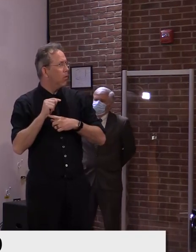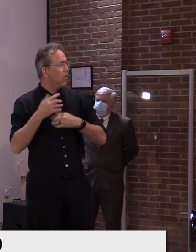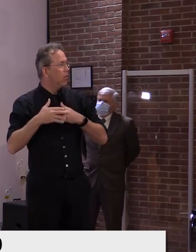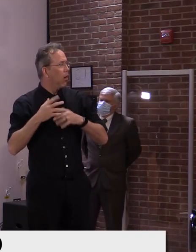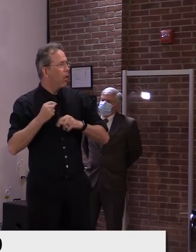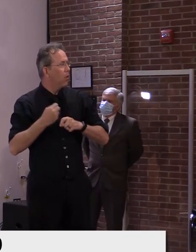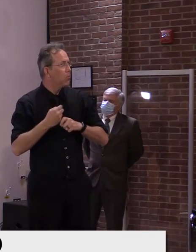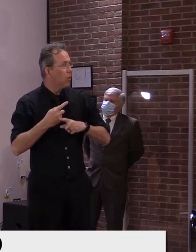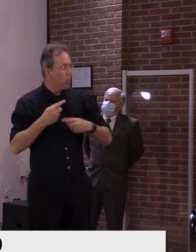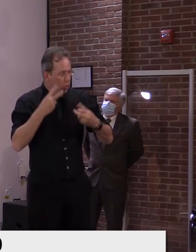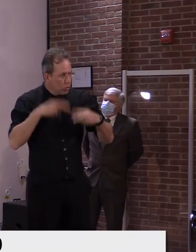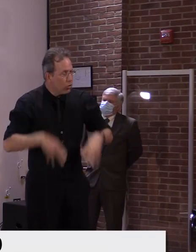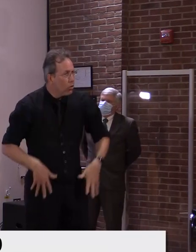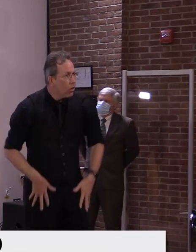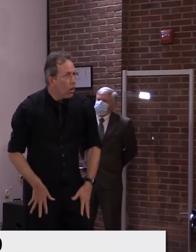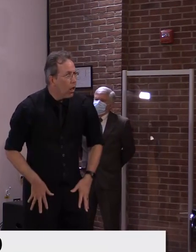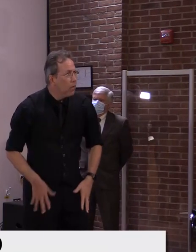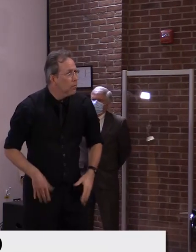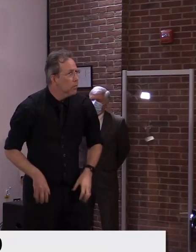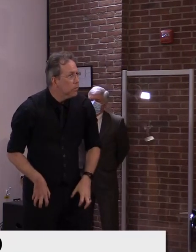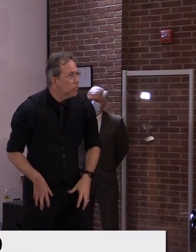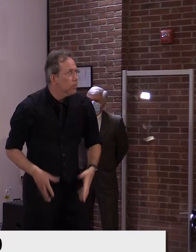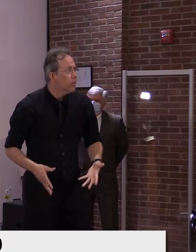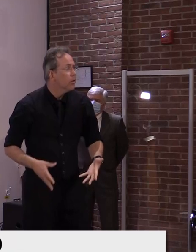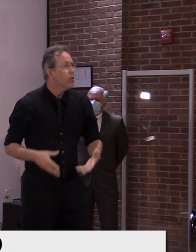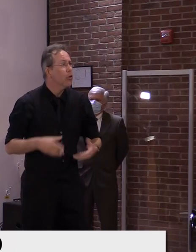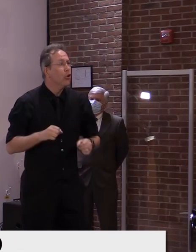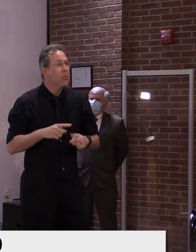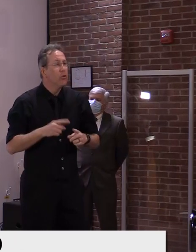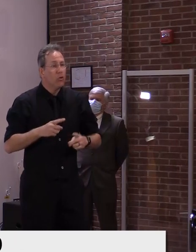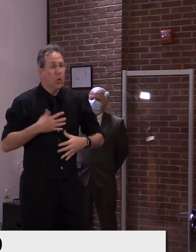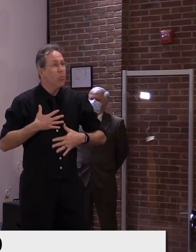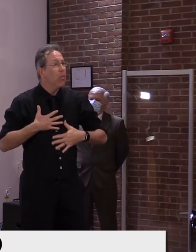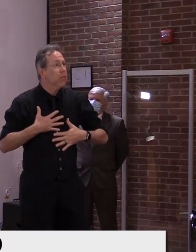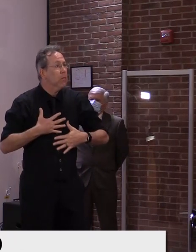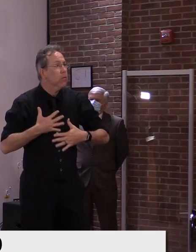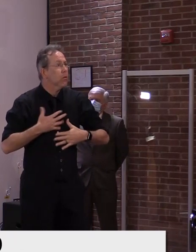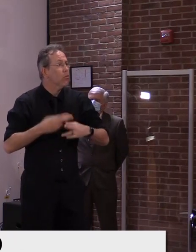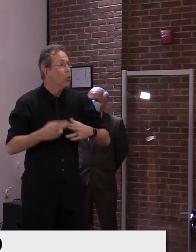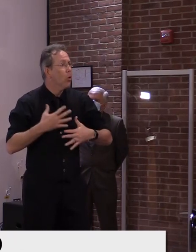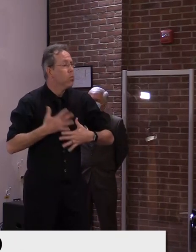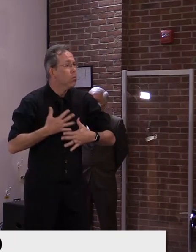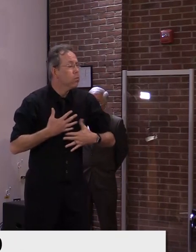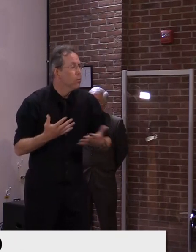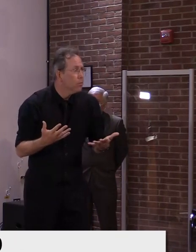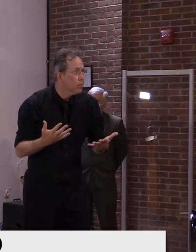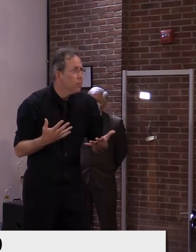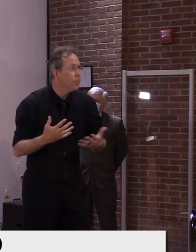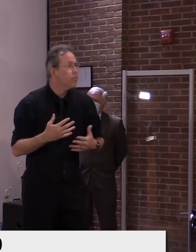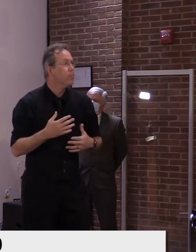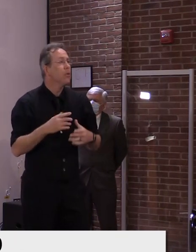it traveled to your lung, shortness of breath or chest pain. But for these more atypical